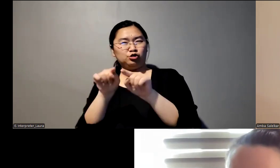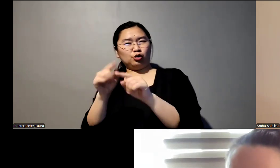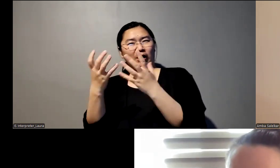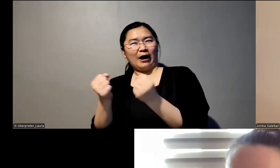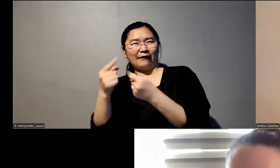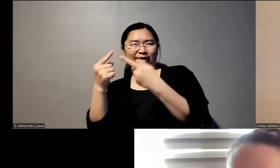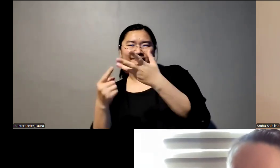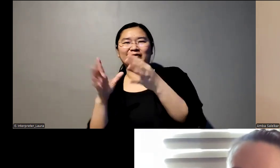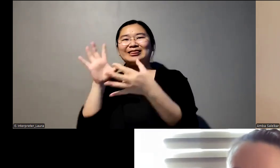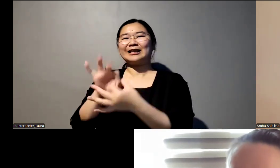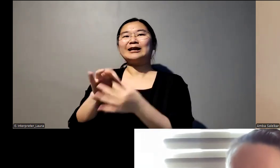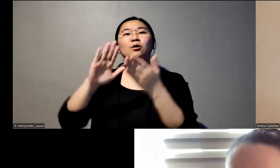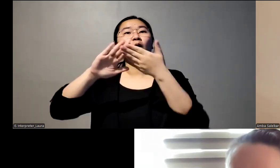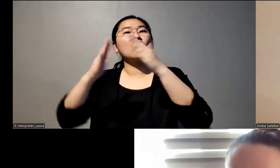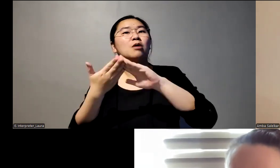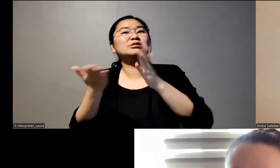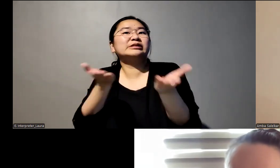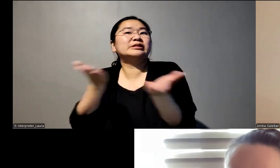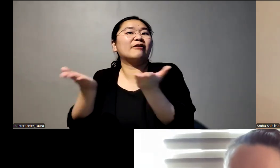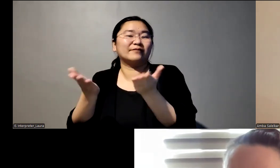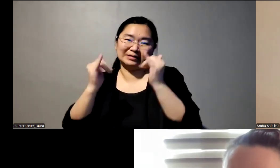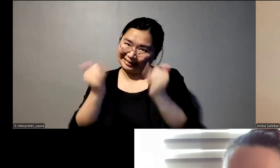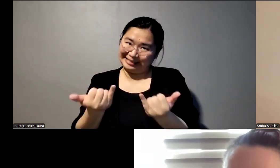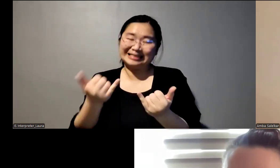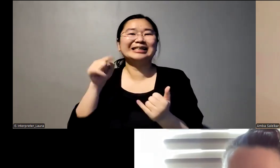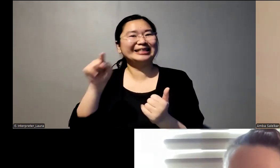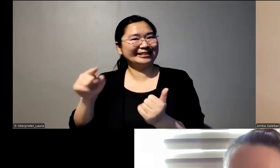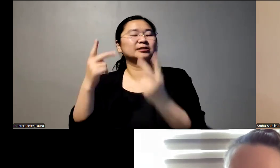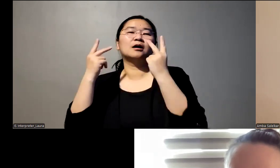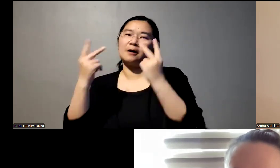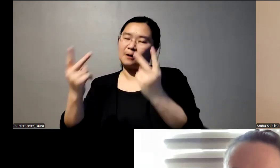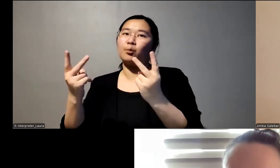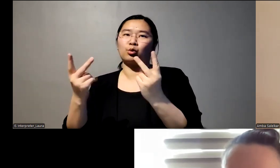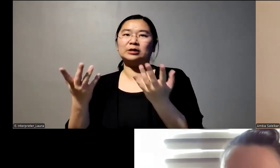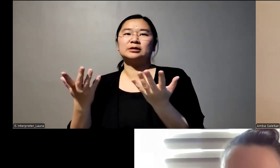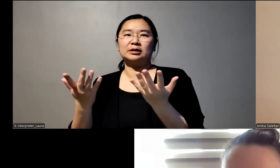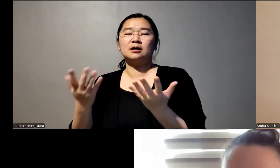difficult case. There were resources on the ground. The community supports were there. They just